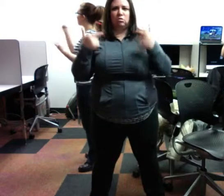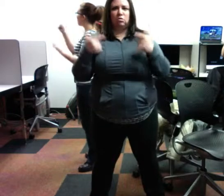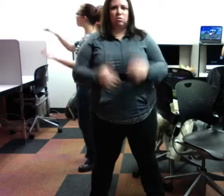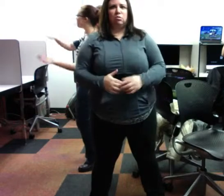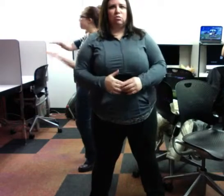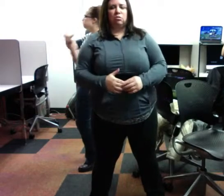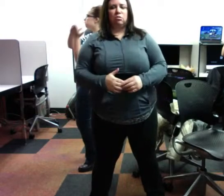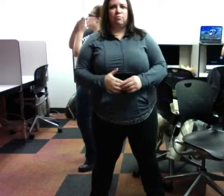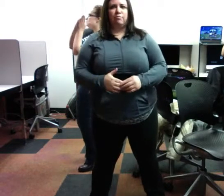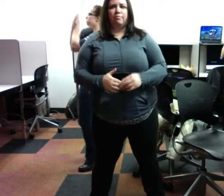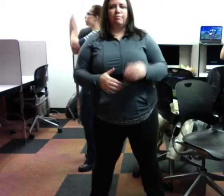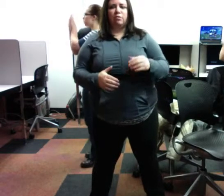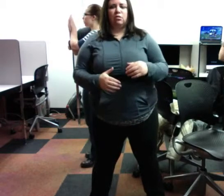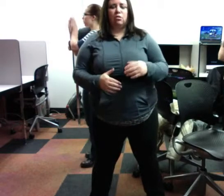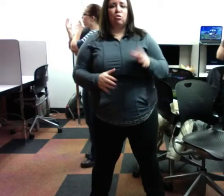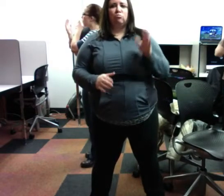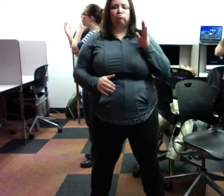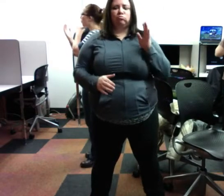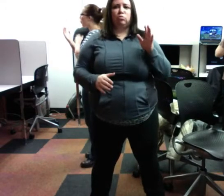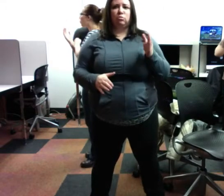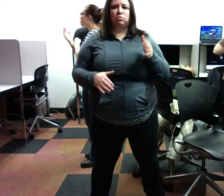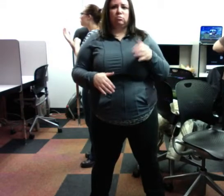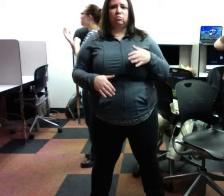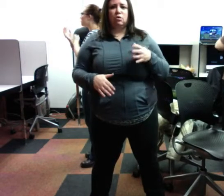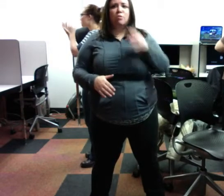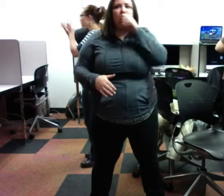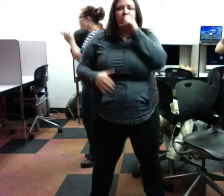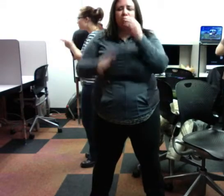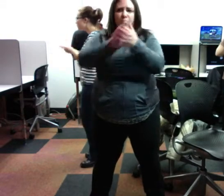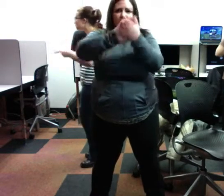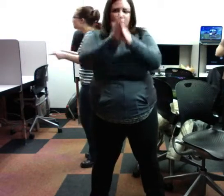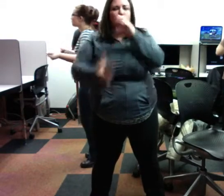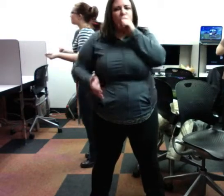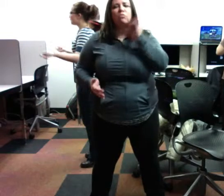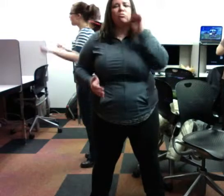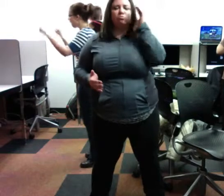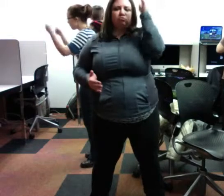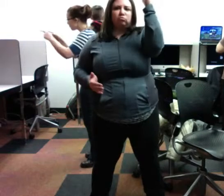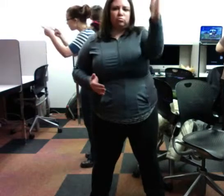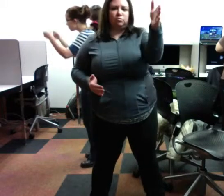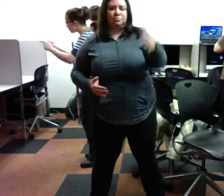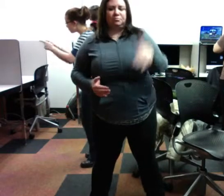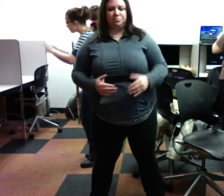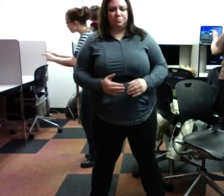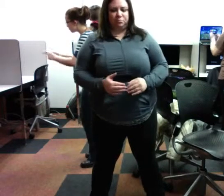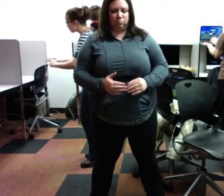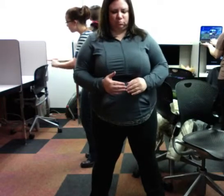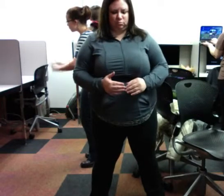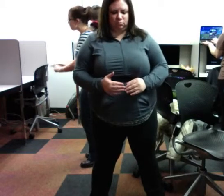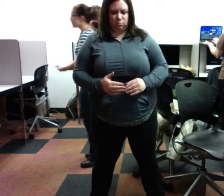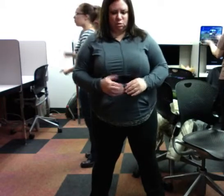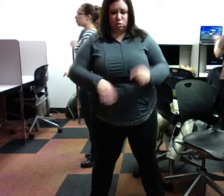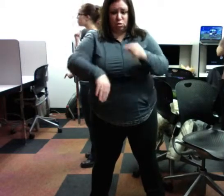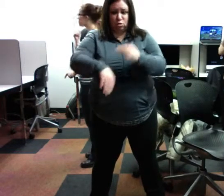away. Sorry to be so dramatic, but it's quite true. Your time is limited, so don't